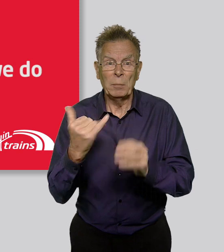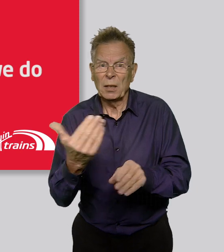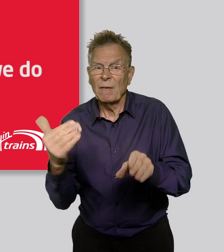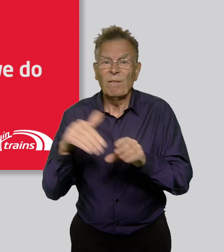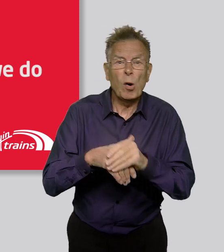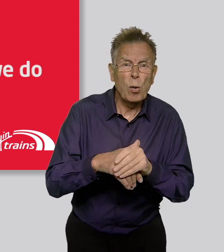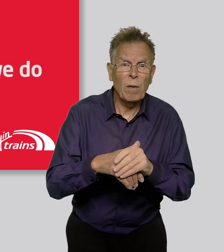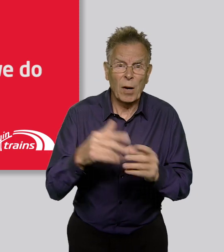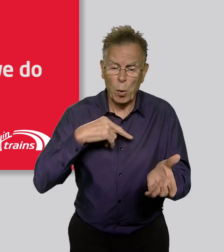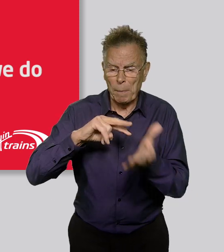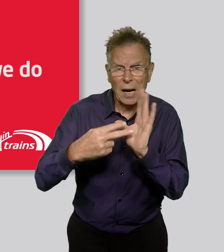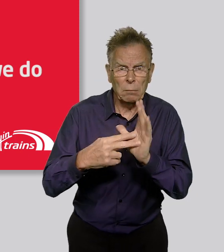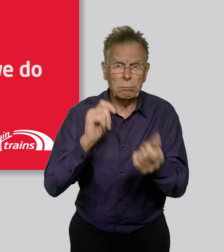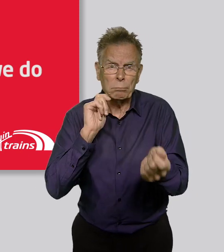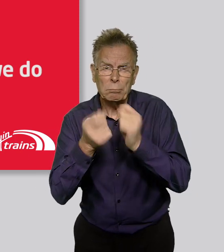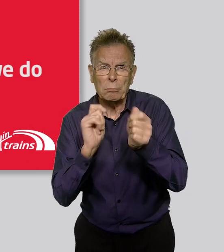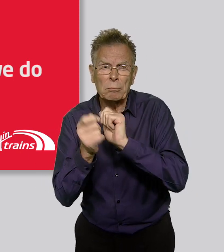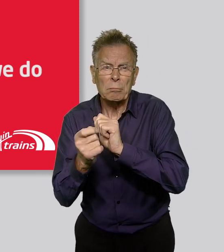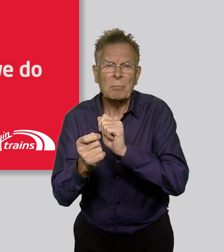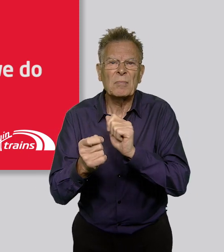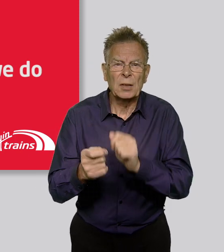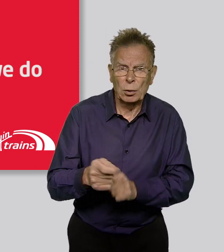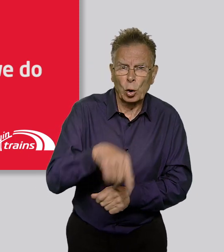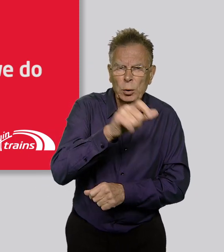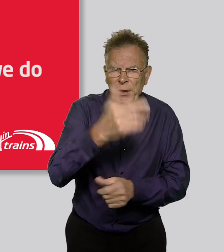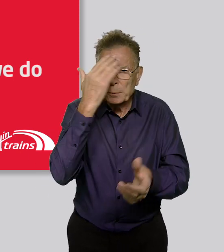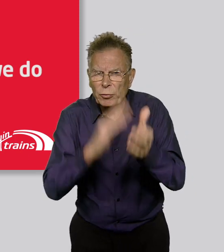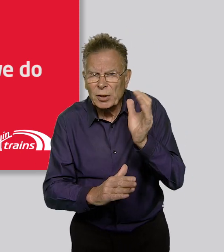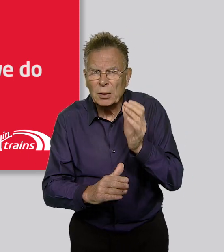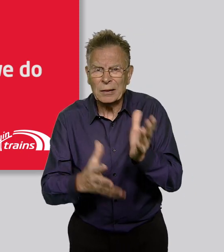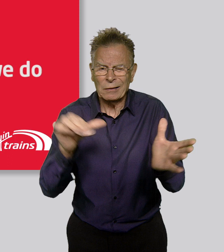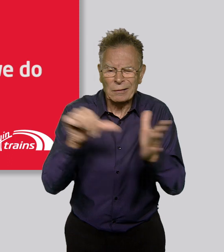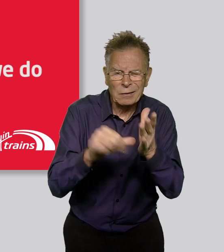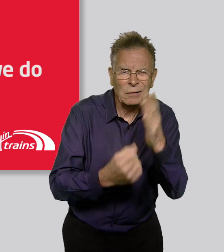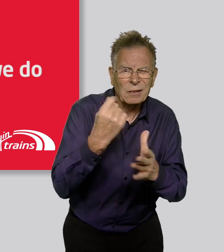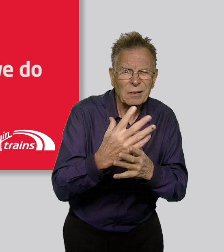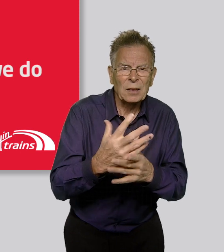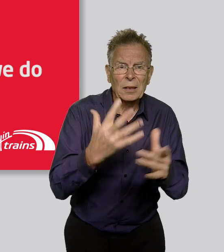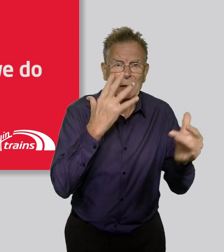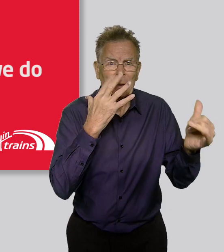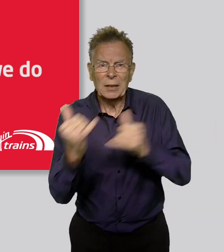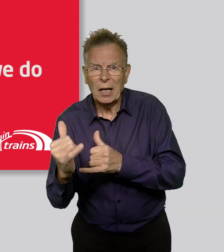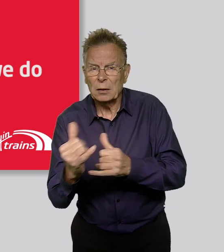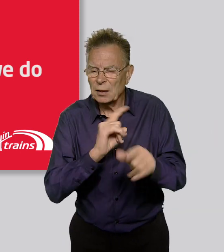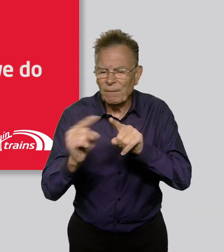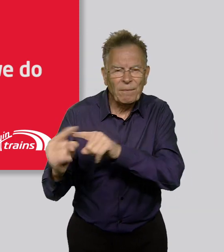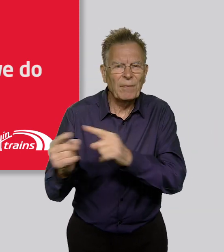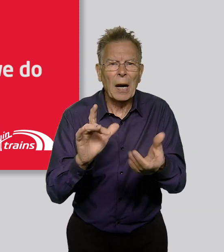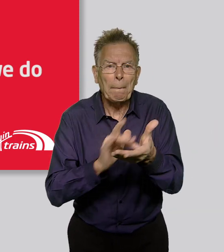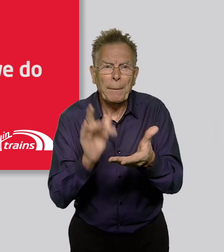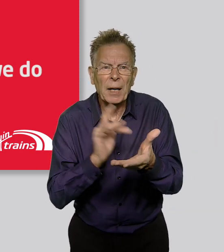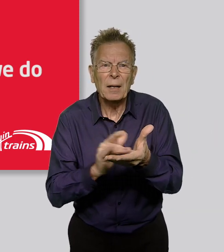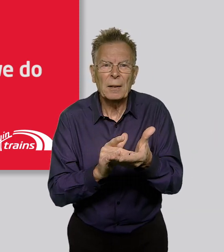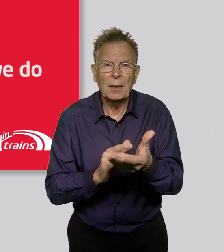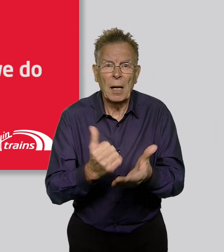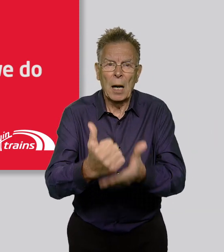So far, the panel has been involved in shaping our plans for improving customer experience during disruption, testing a number